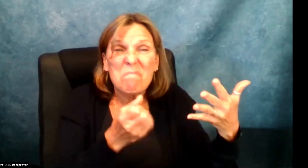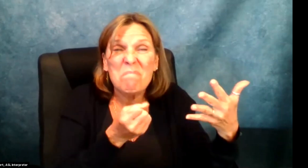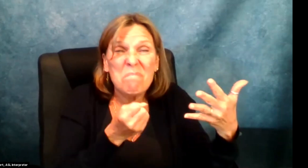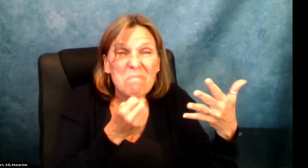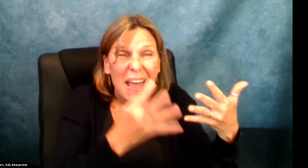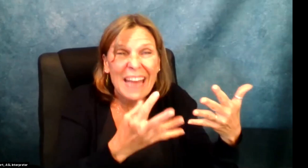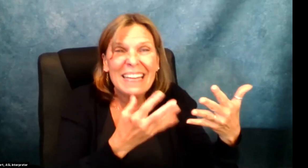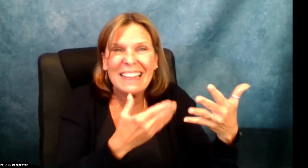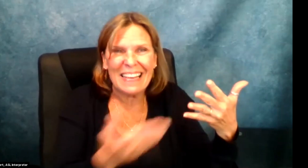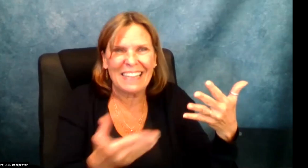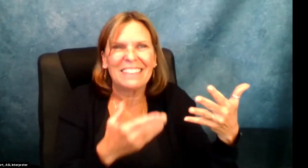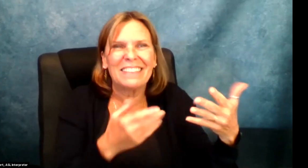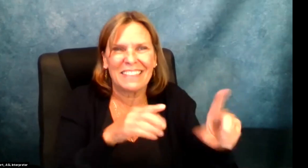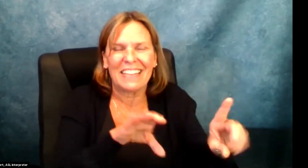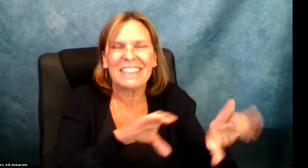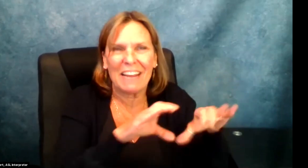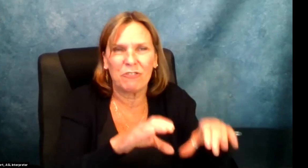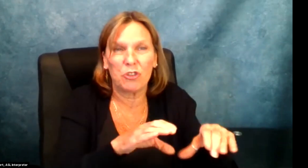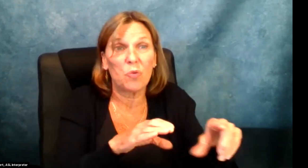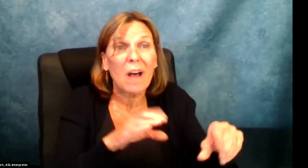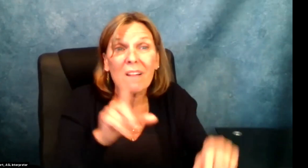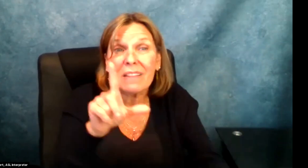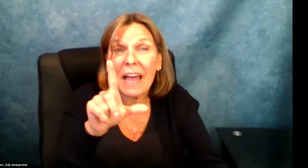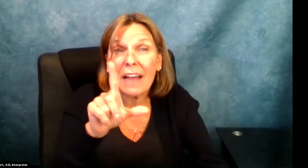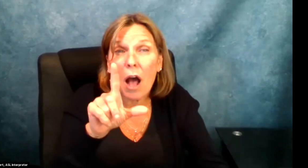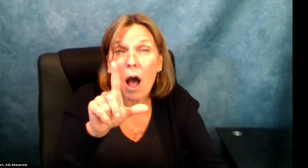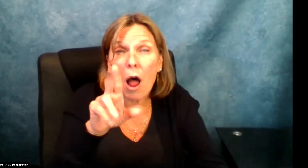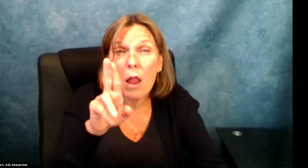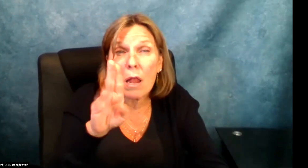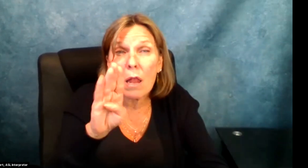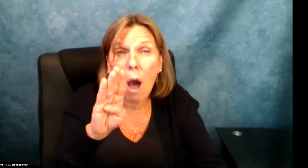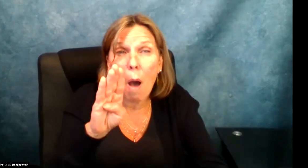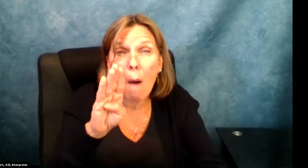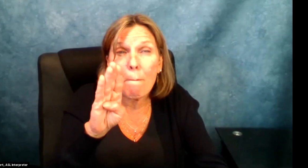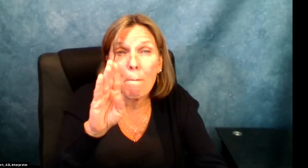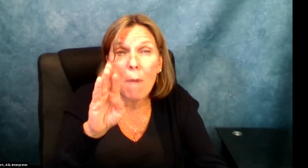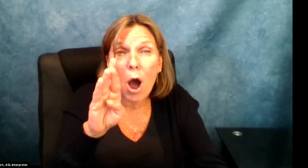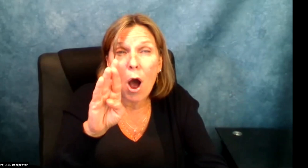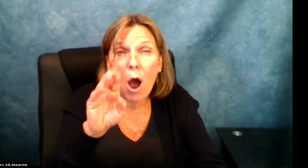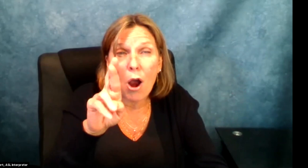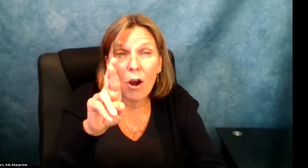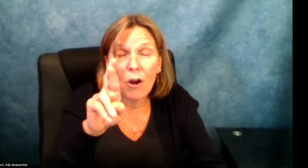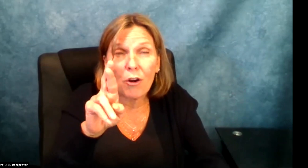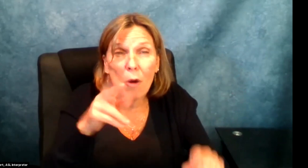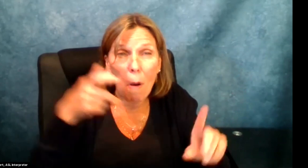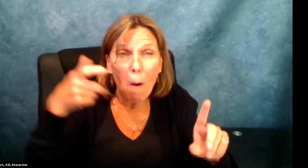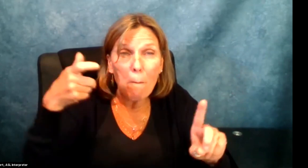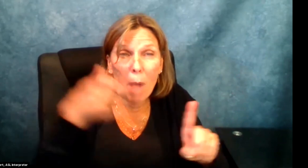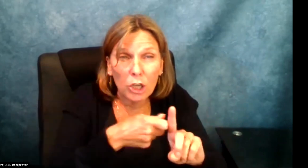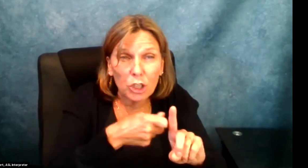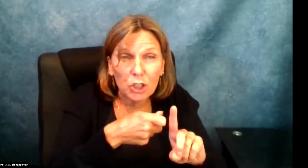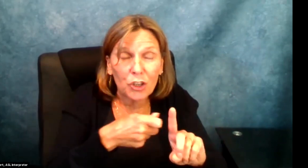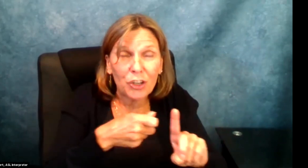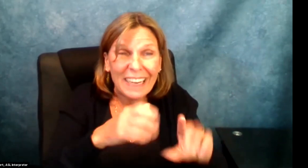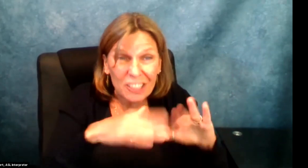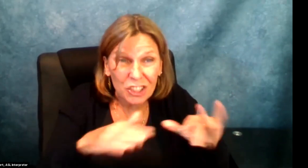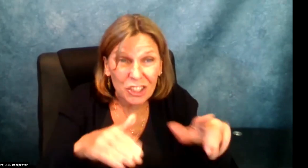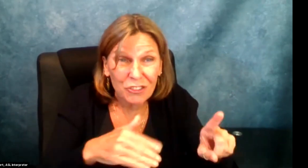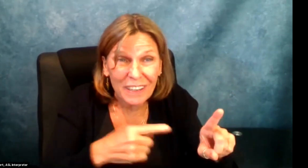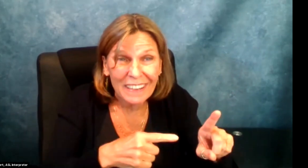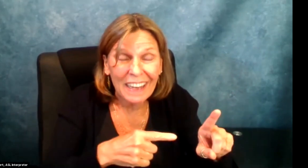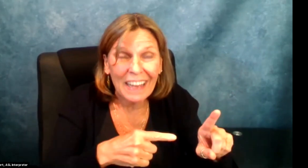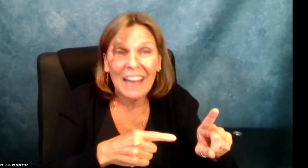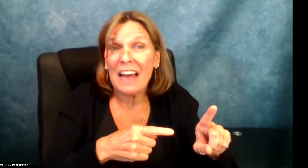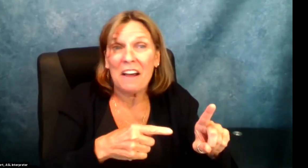on these hands how many times I did a lumbar puncture, because with the vaccinations against pneumococcal disease and